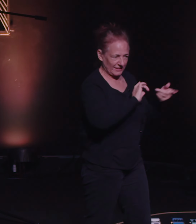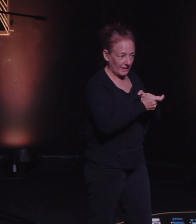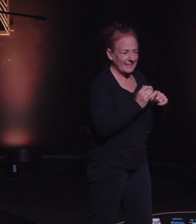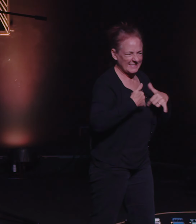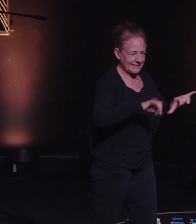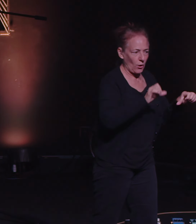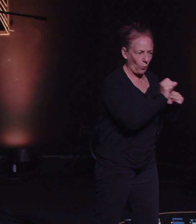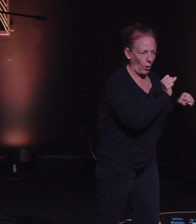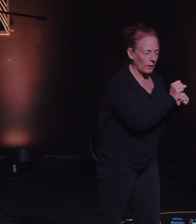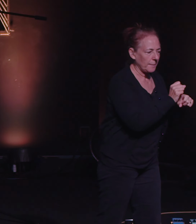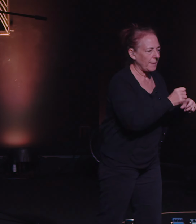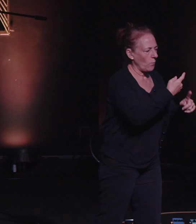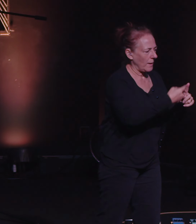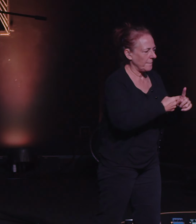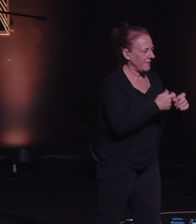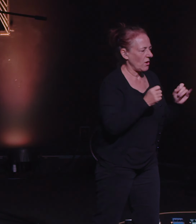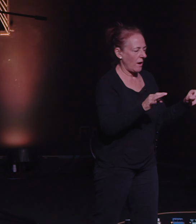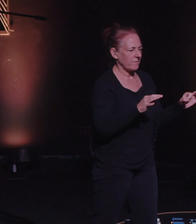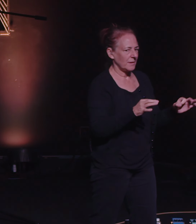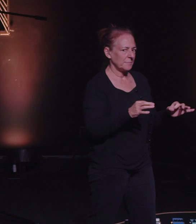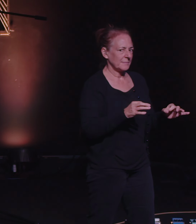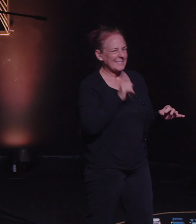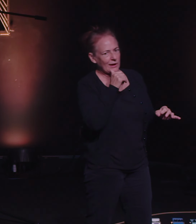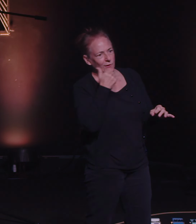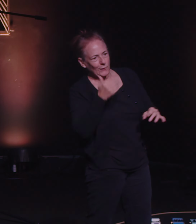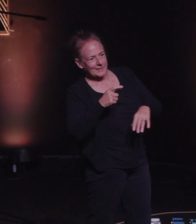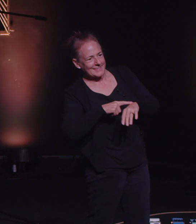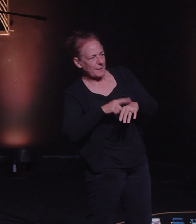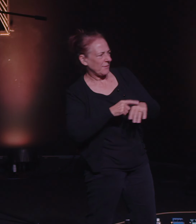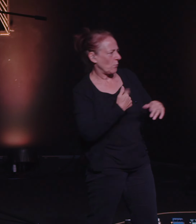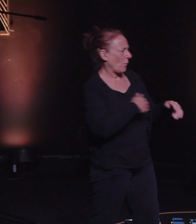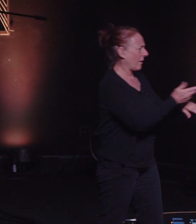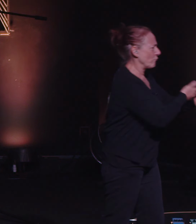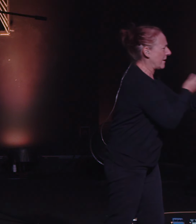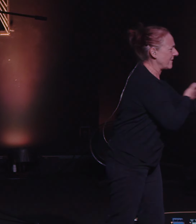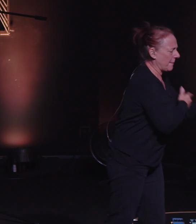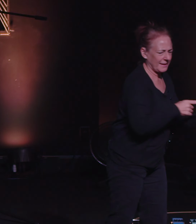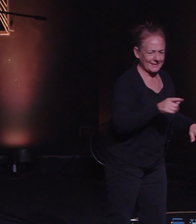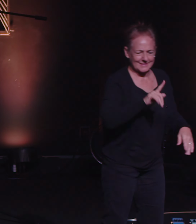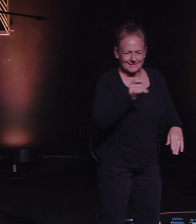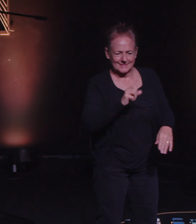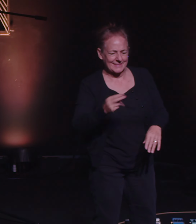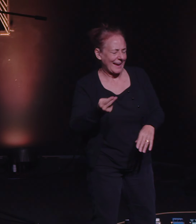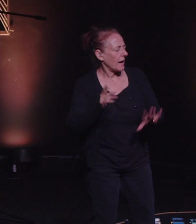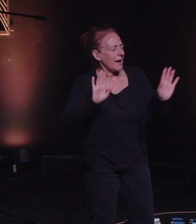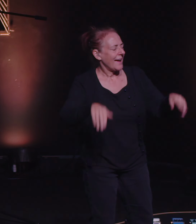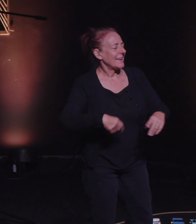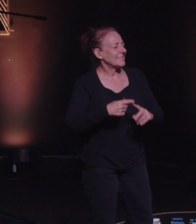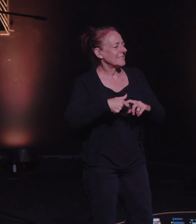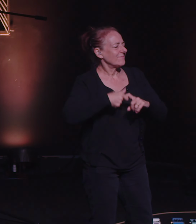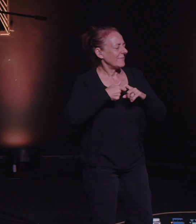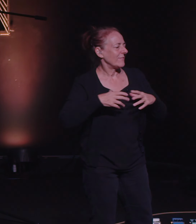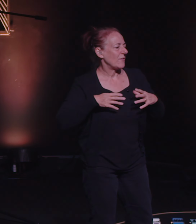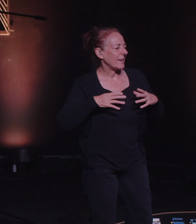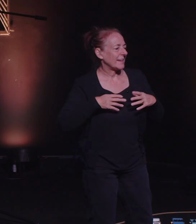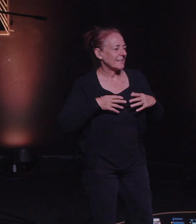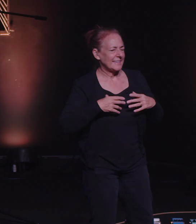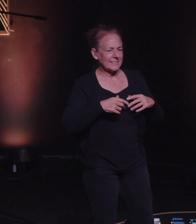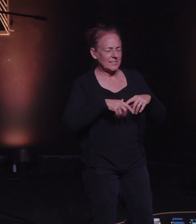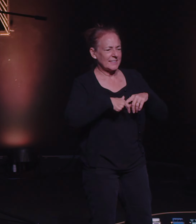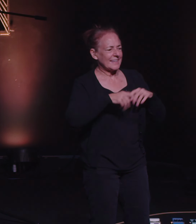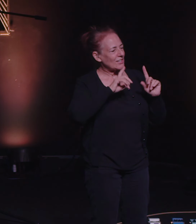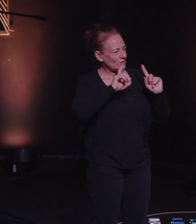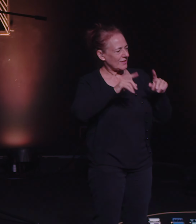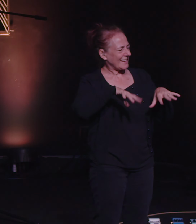him. This was just kind of poor timing on what I said there. So if you've been wondering, it has nothing to do with Zach. He just took the month off. And a matter of fact, he took his